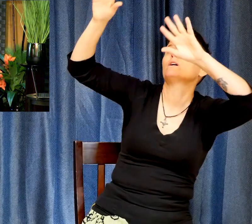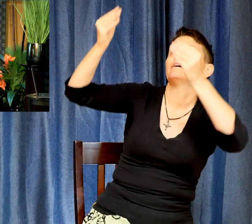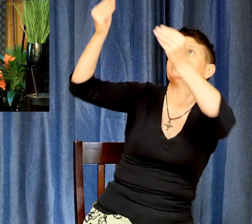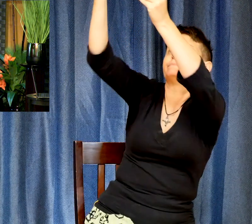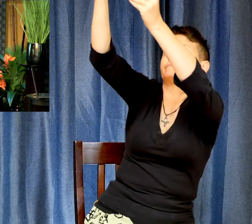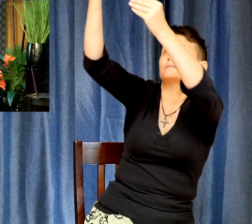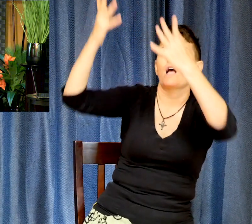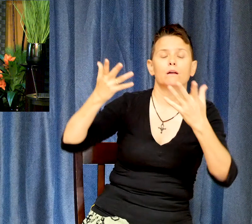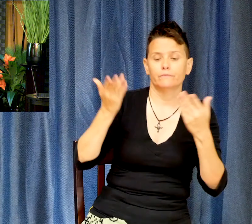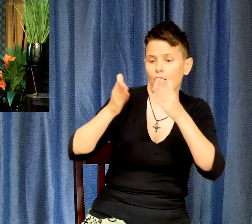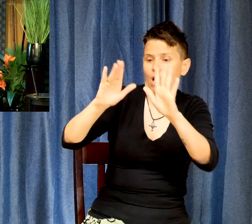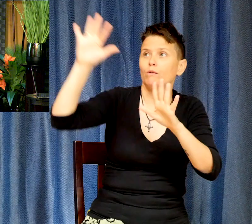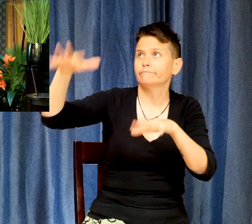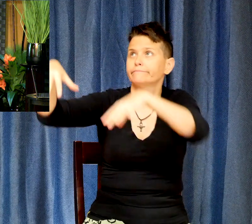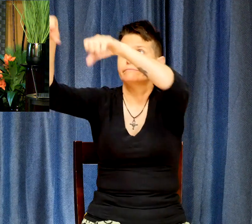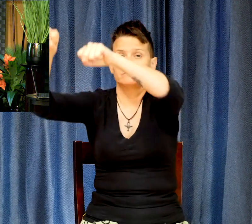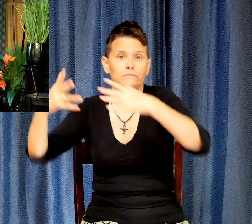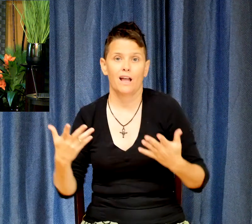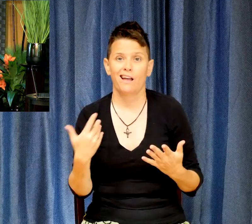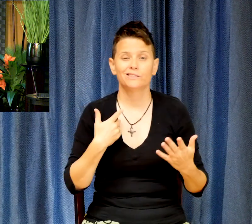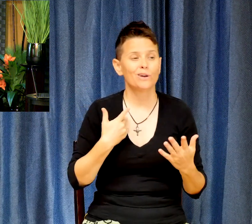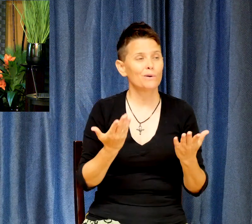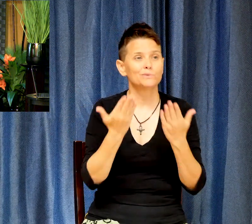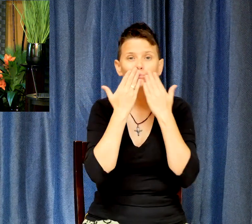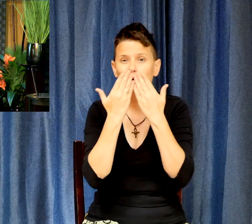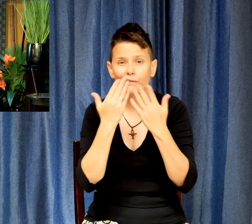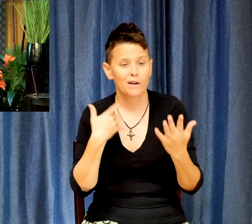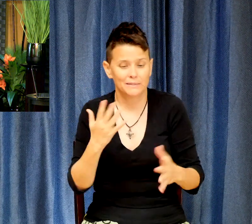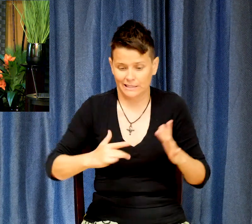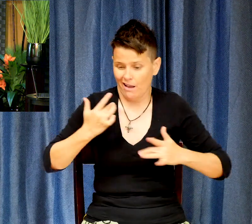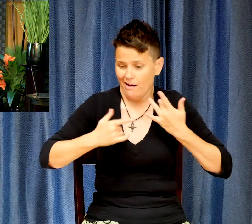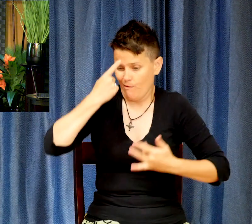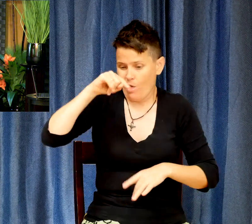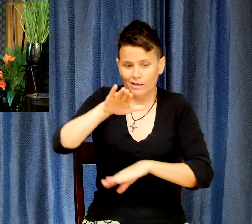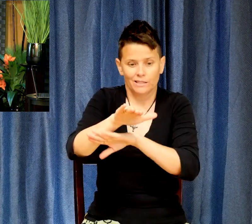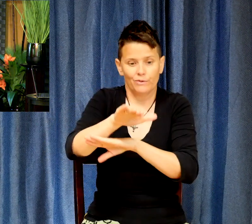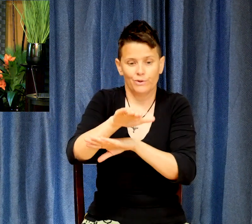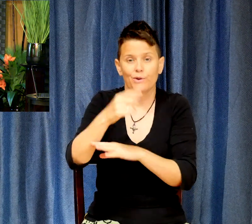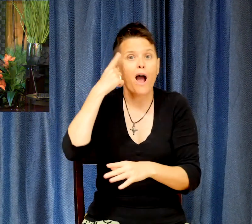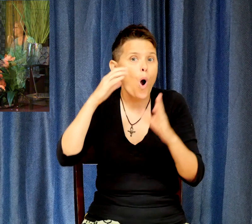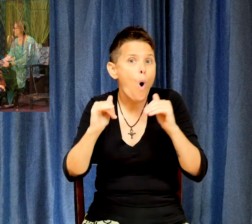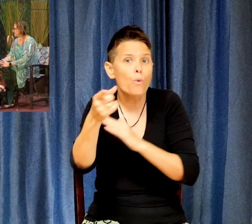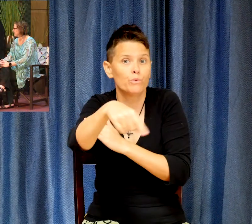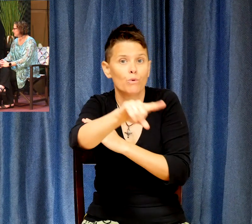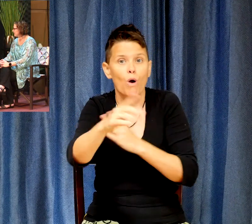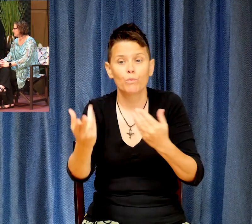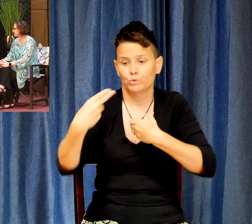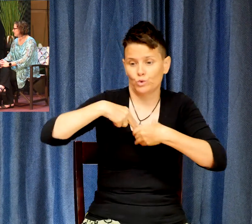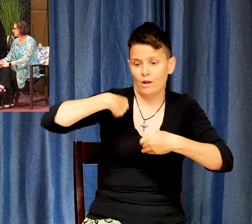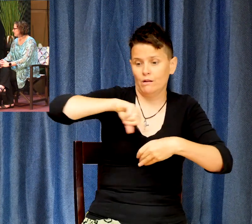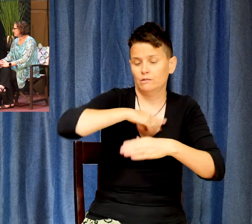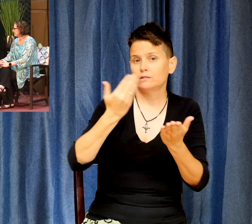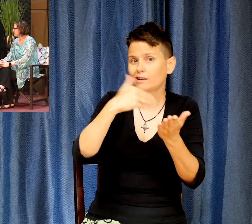for this place, and I'm grateful, and I'm excited for this afternoon. And I hope you'll all come back and join us, because I think right now we're